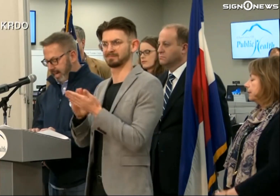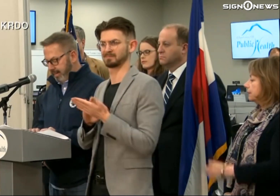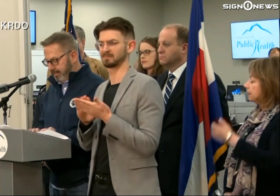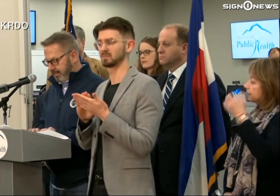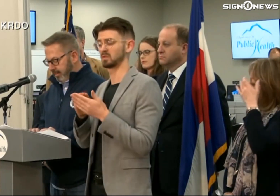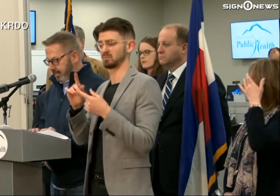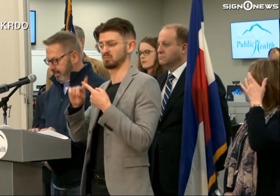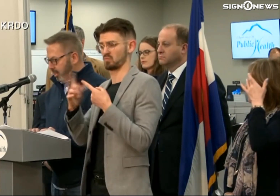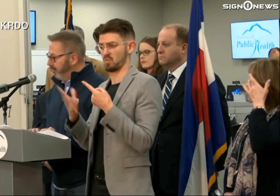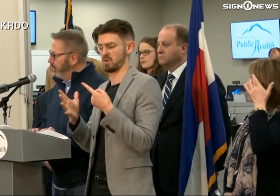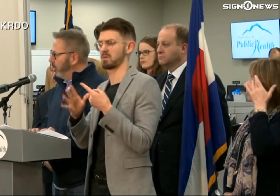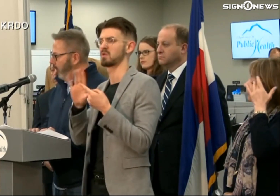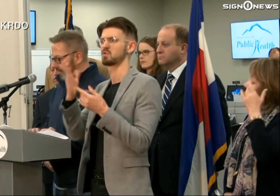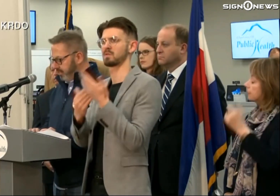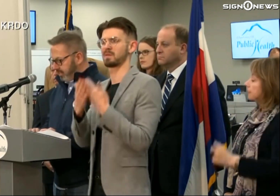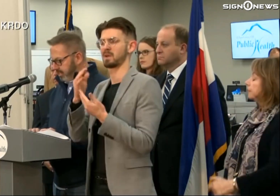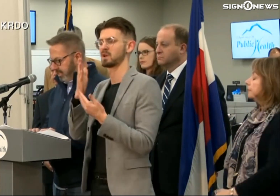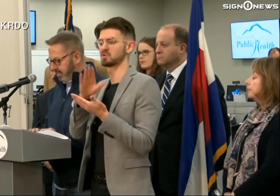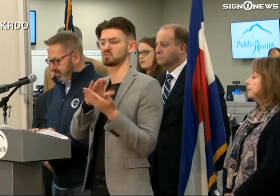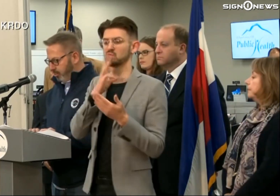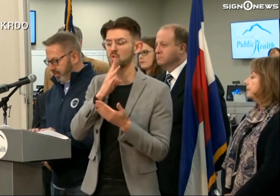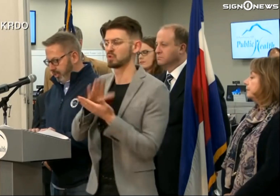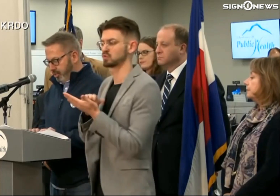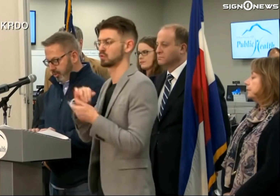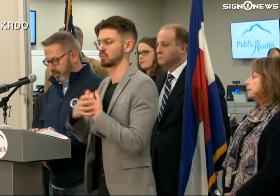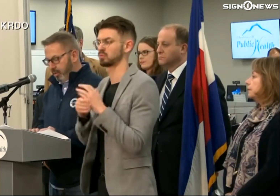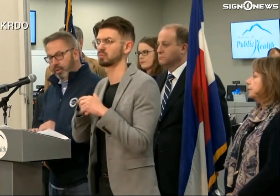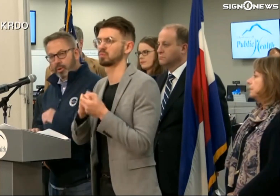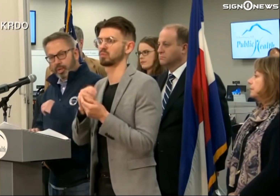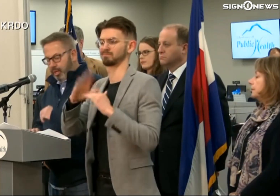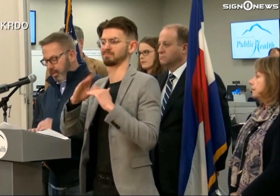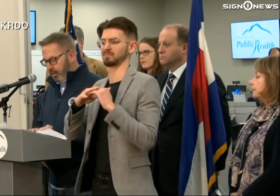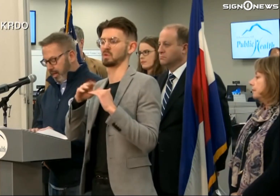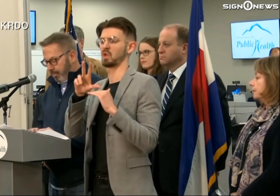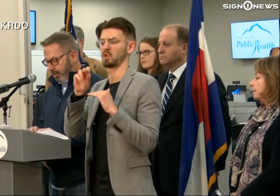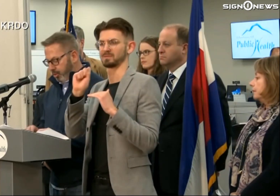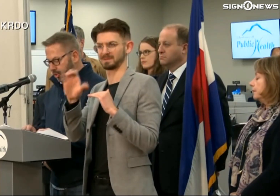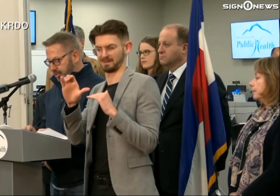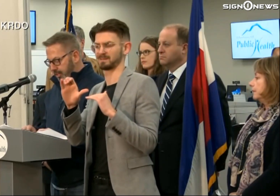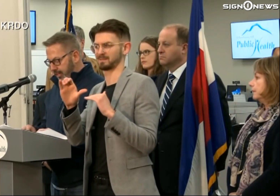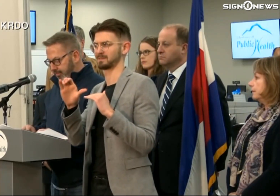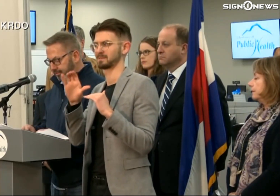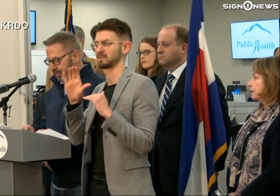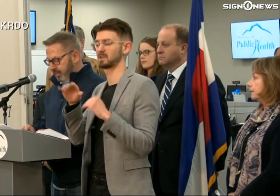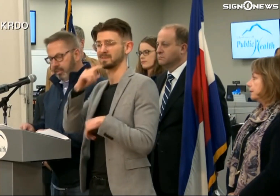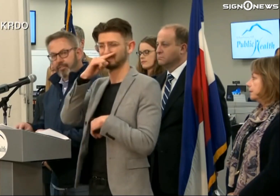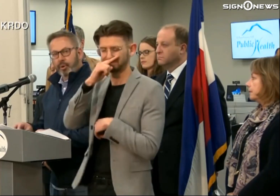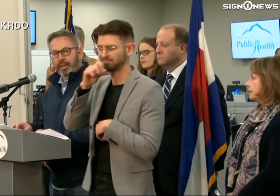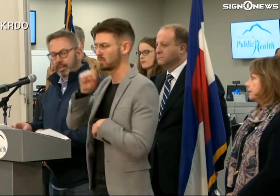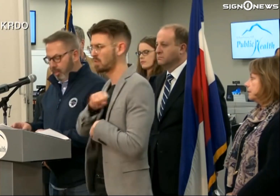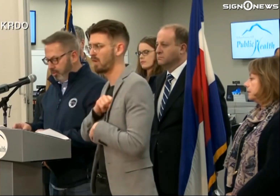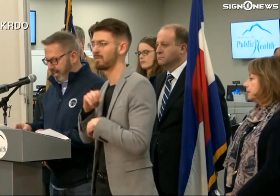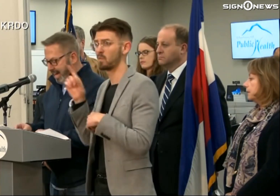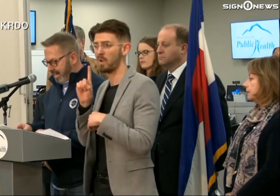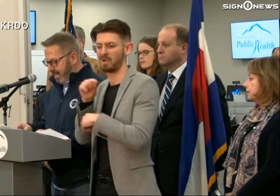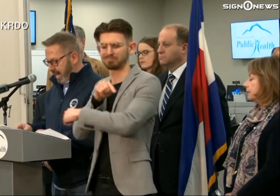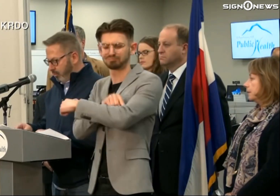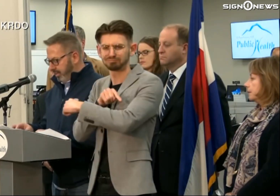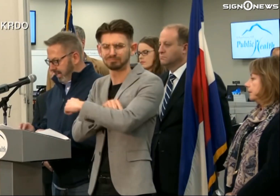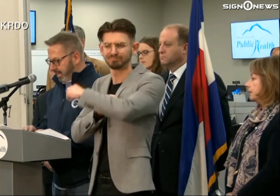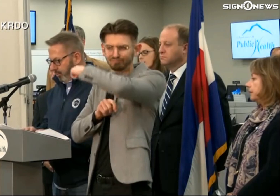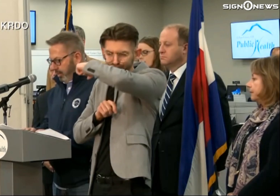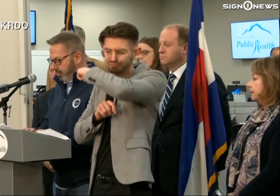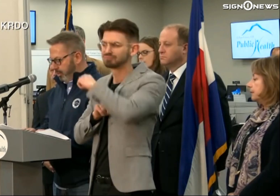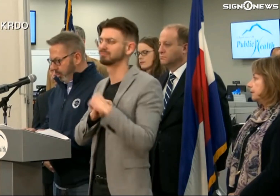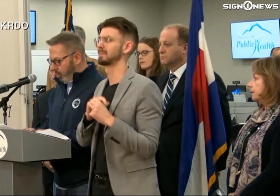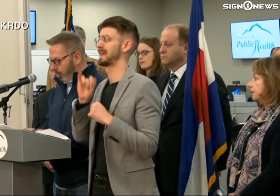20 seconds, covering coughs and sneezes with tissue or your inner elbow shirt sleeve, avoiding close contact